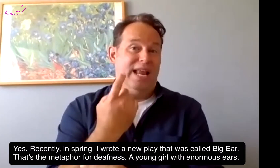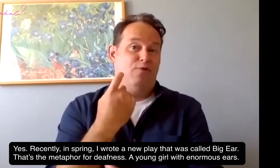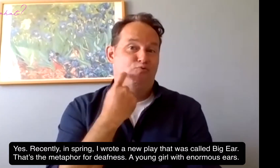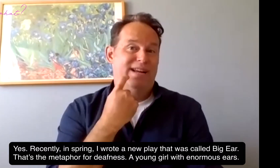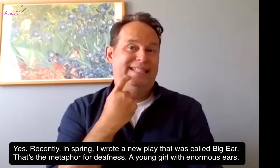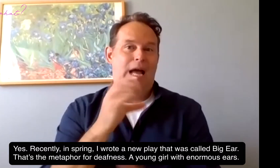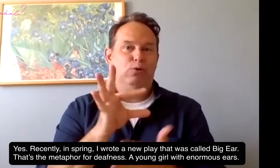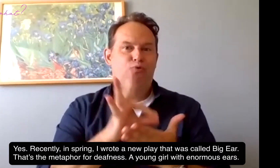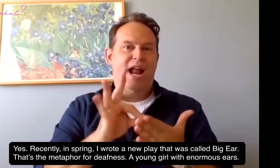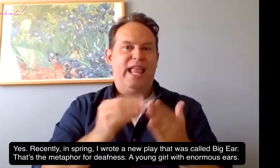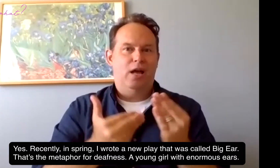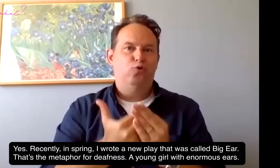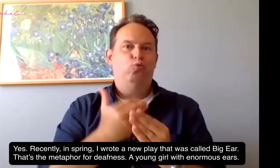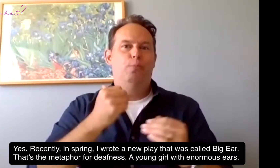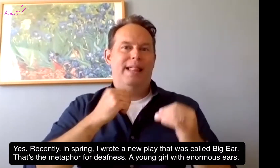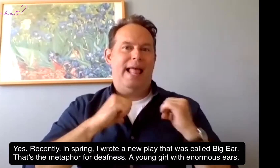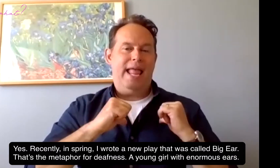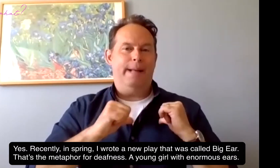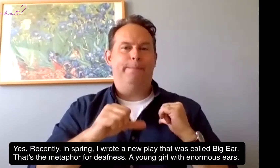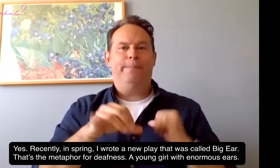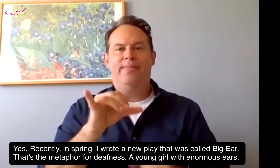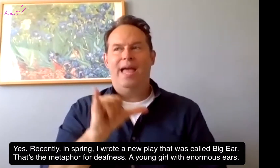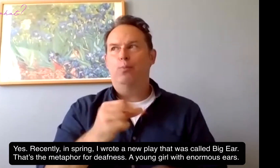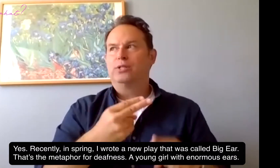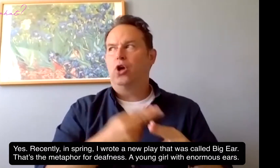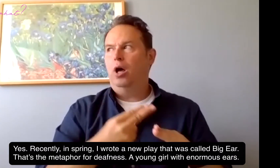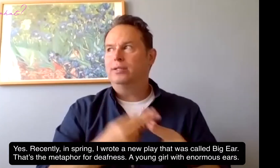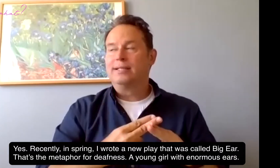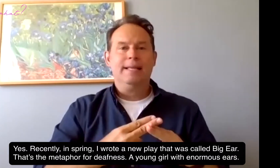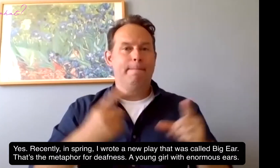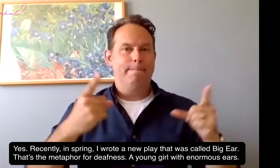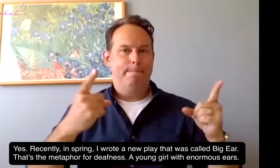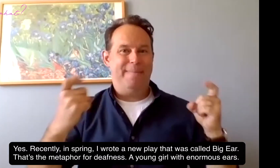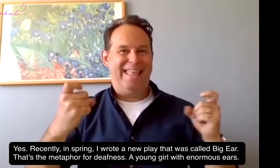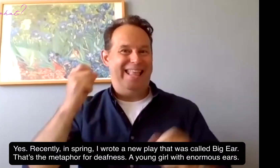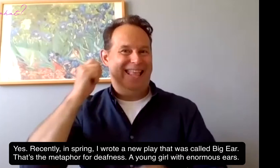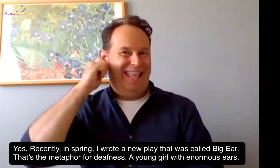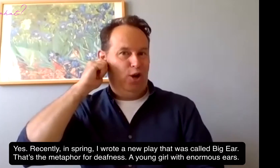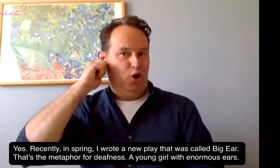Yes, recently, in the spring, I wrote a new play that was called Big Ear.